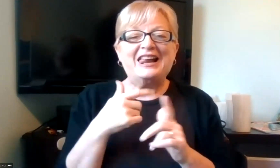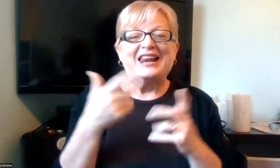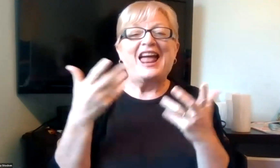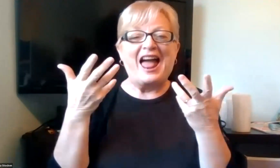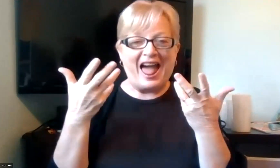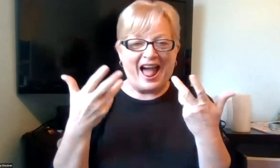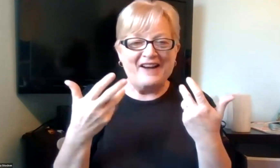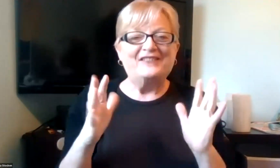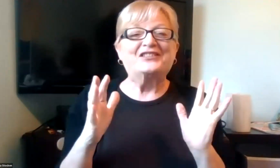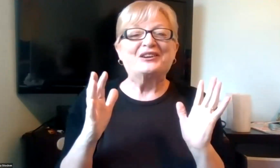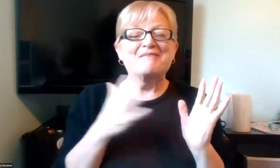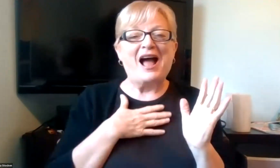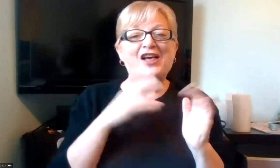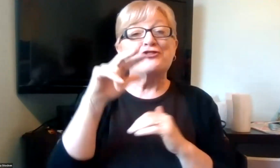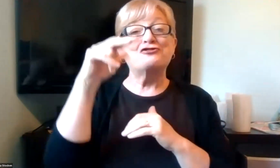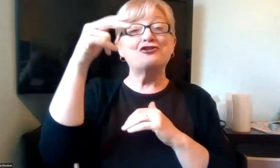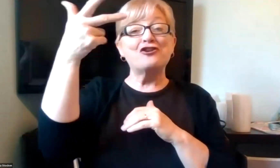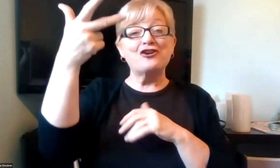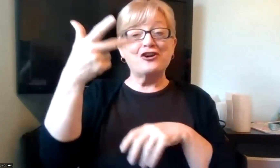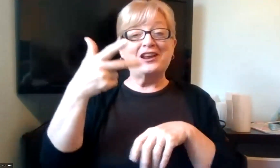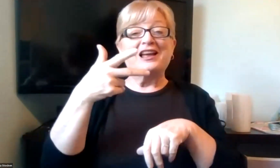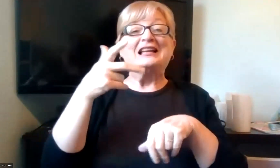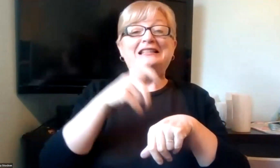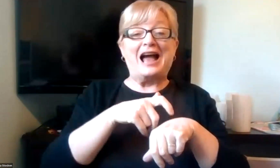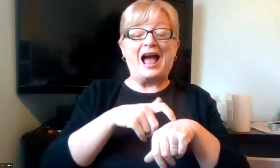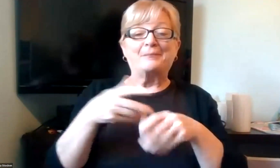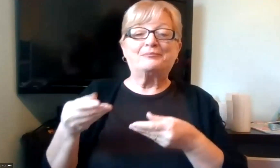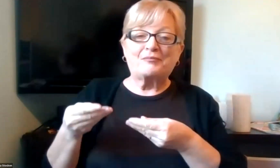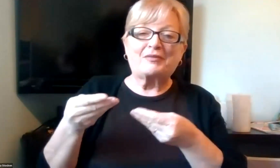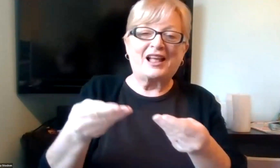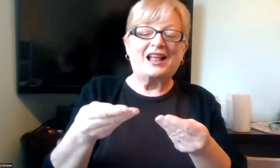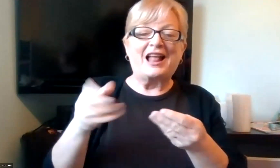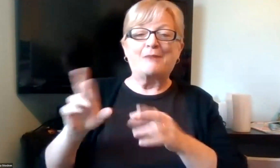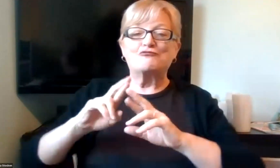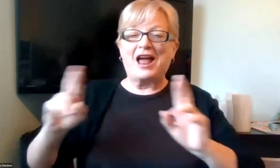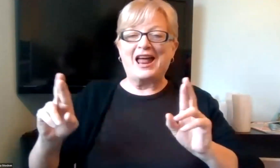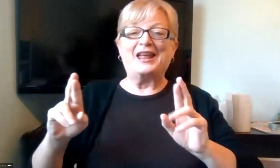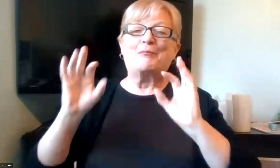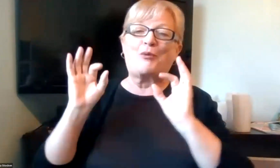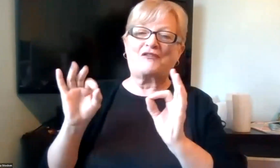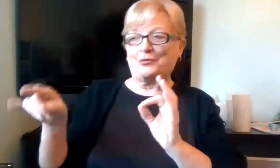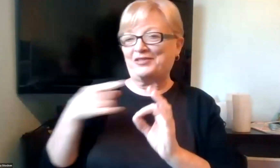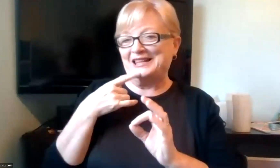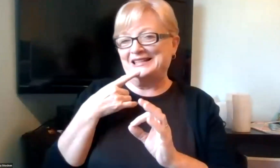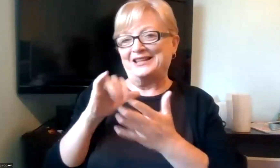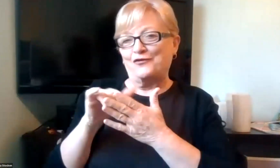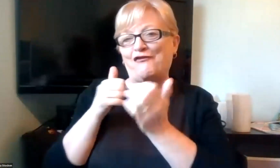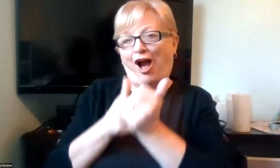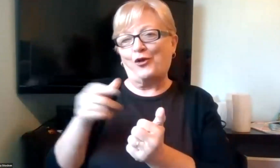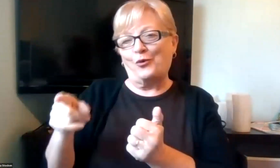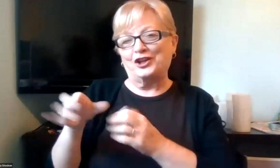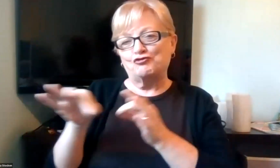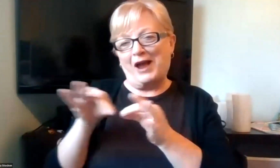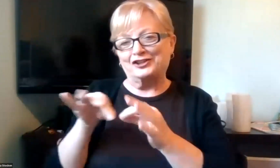after my third try and having them thaw properly, they did resemble more of what I'm used to for